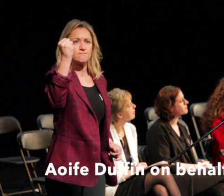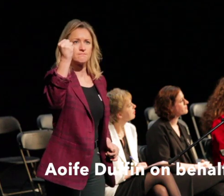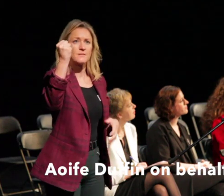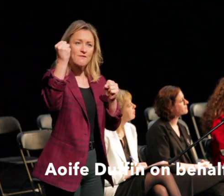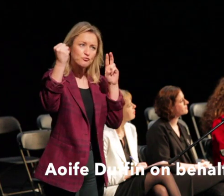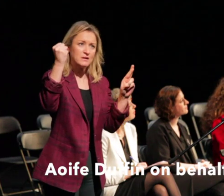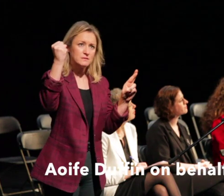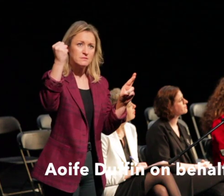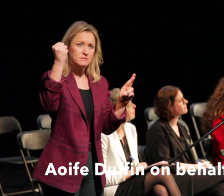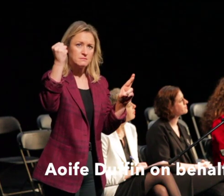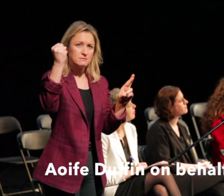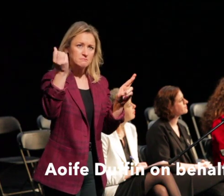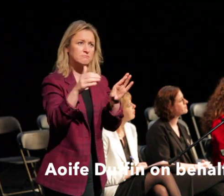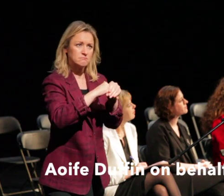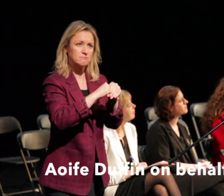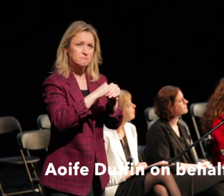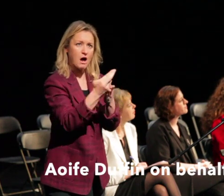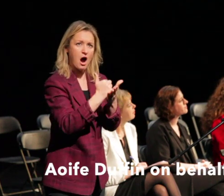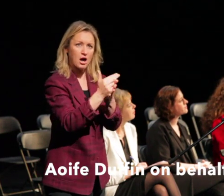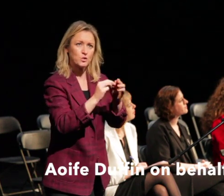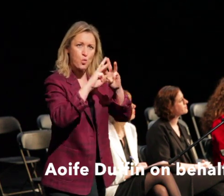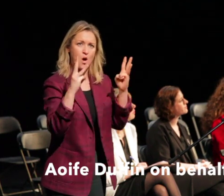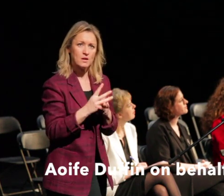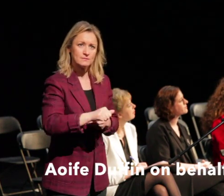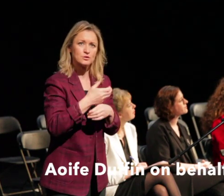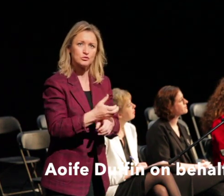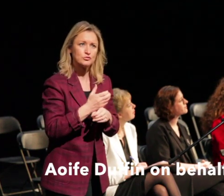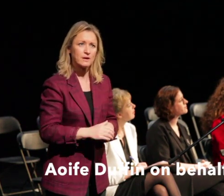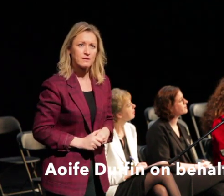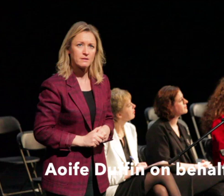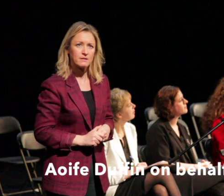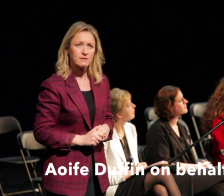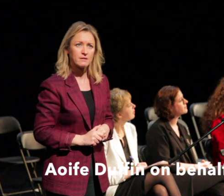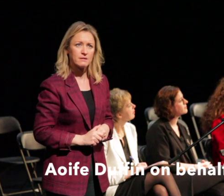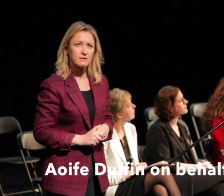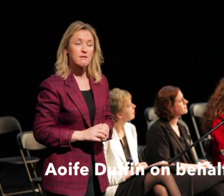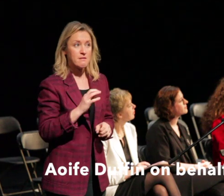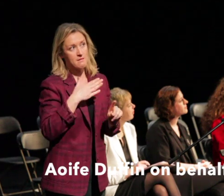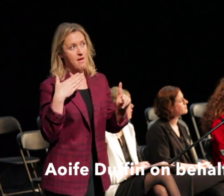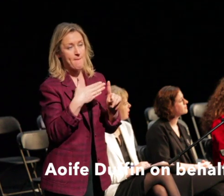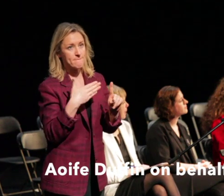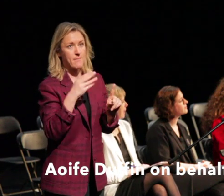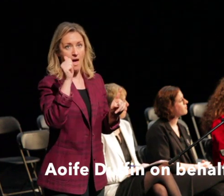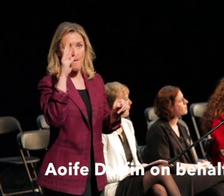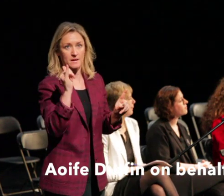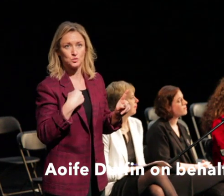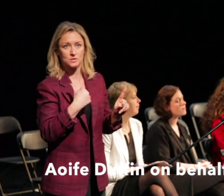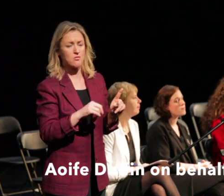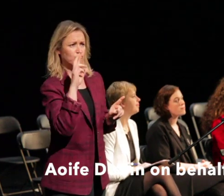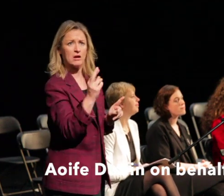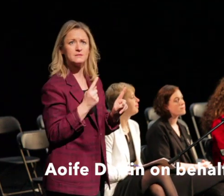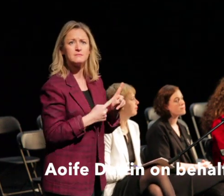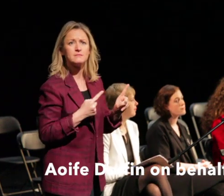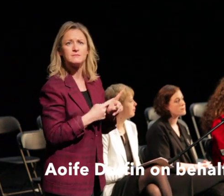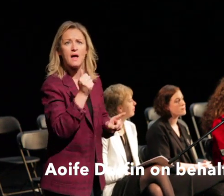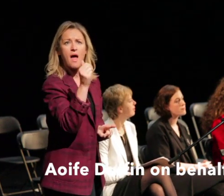this country. It is entirely appropriate that the Abbey stands at the initial site of our descent today. The